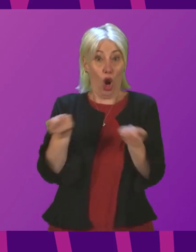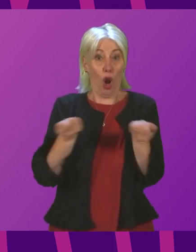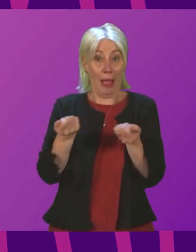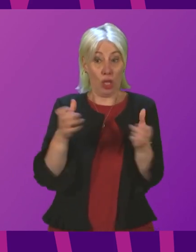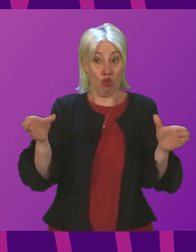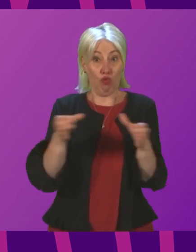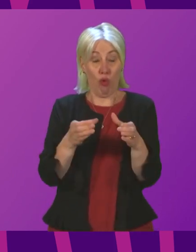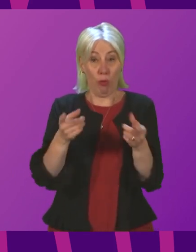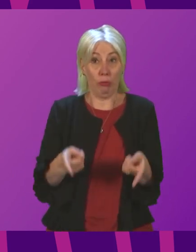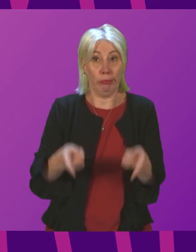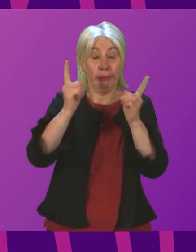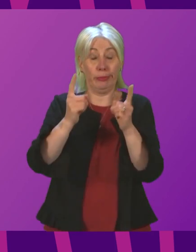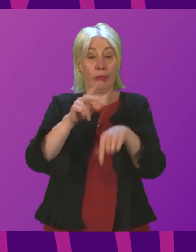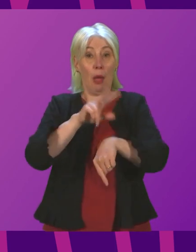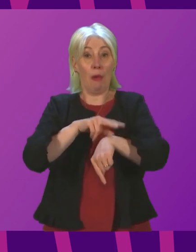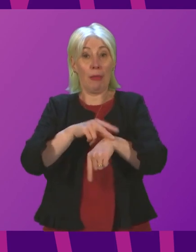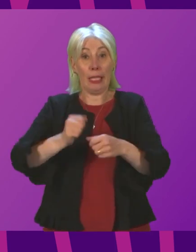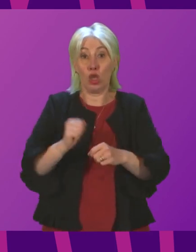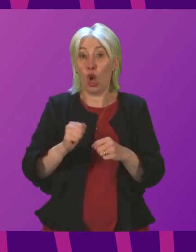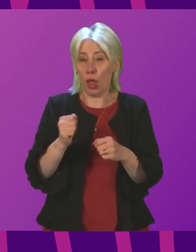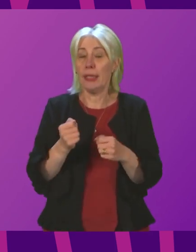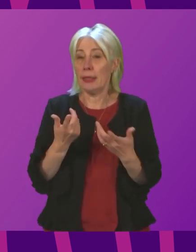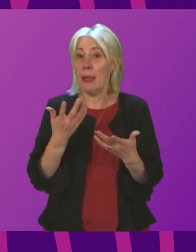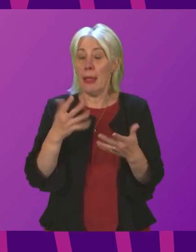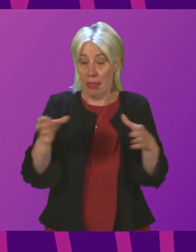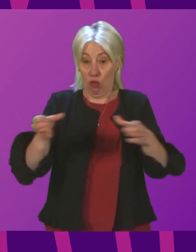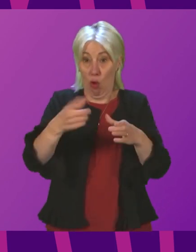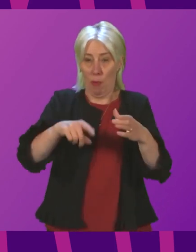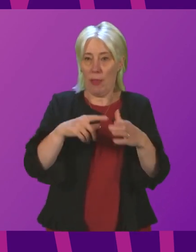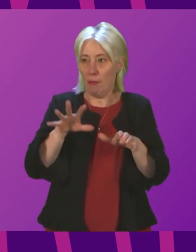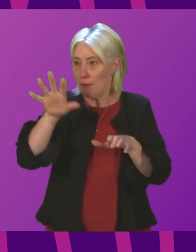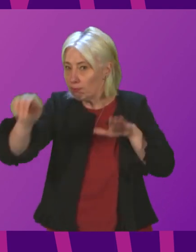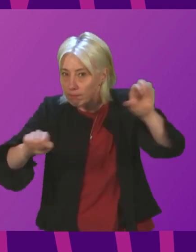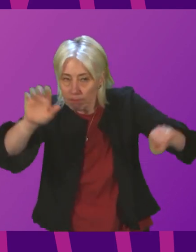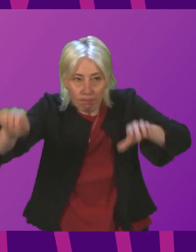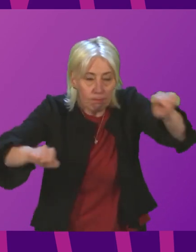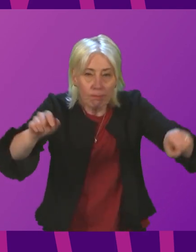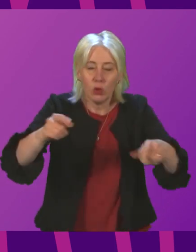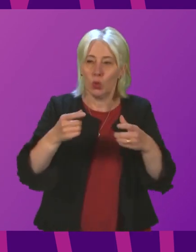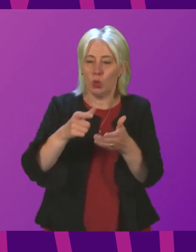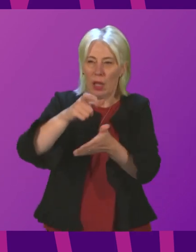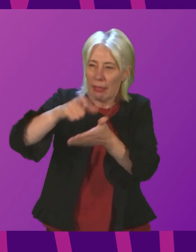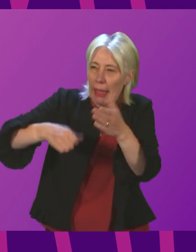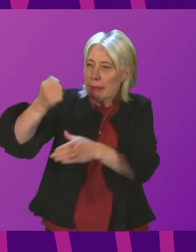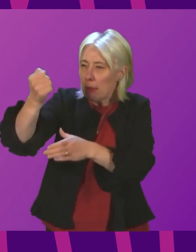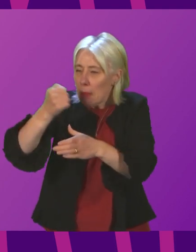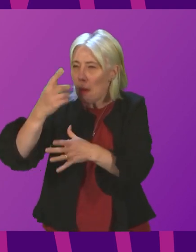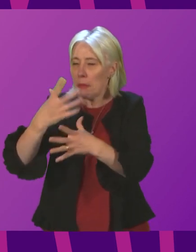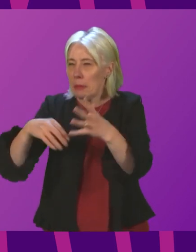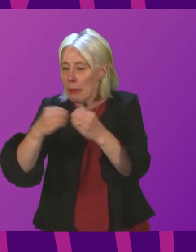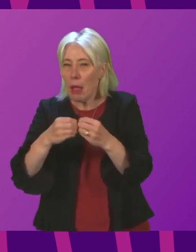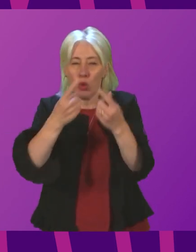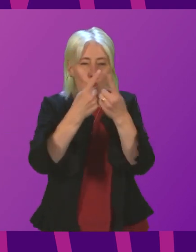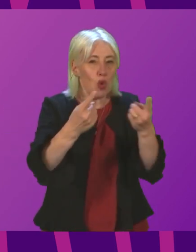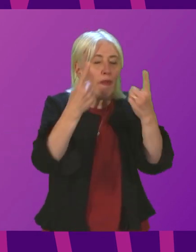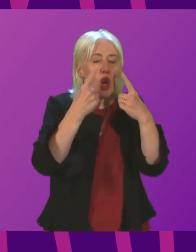Assistant Chief Consul in Police Scotland is reaching out to universities and licensed premises. hope that would give some reassurance to the member. And also